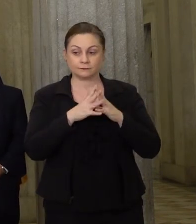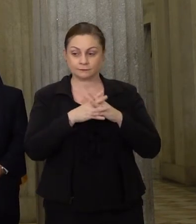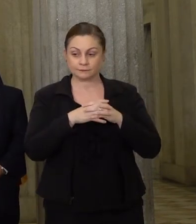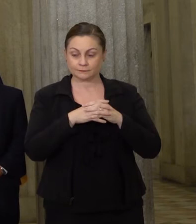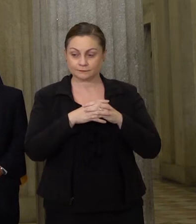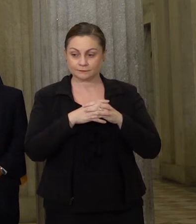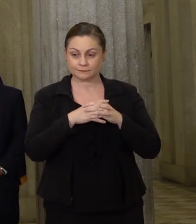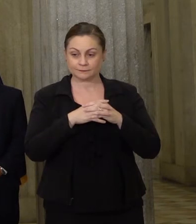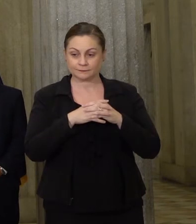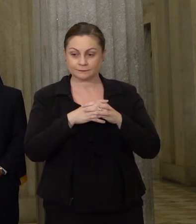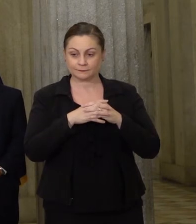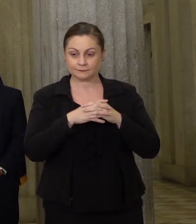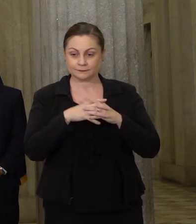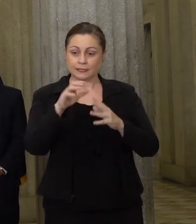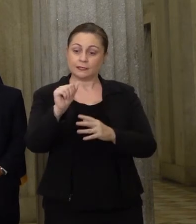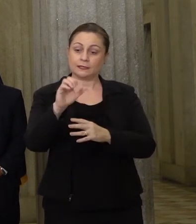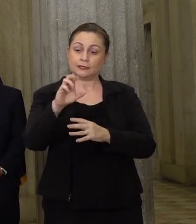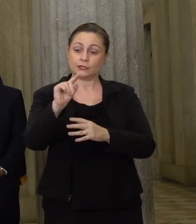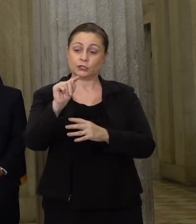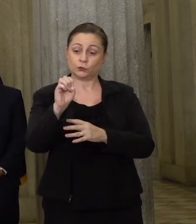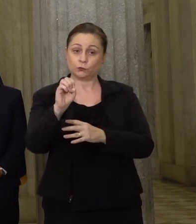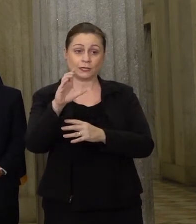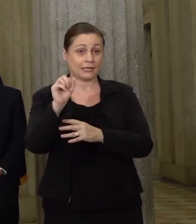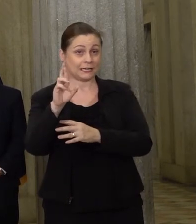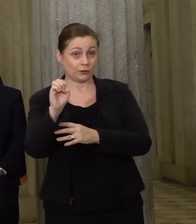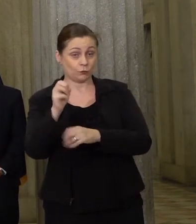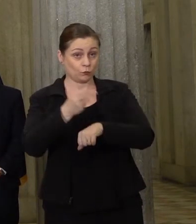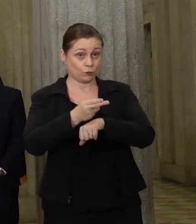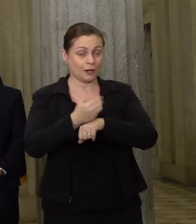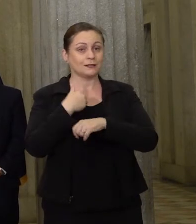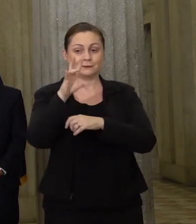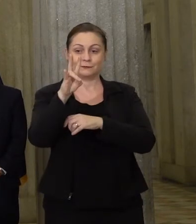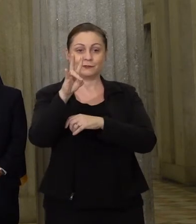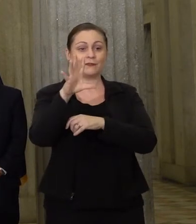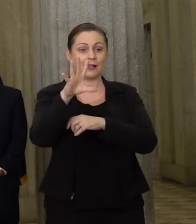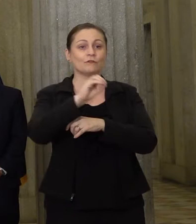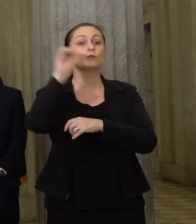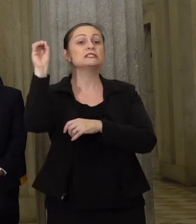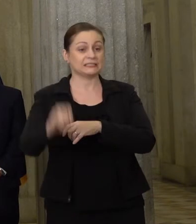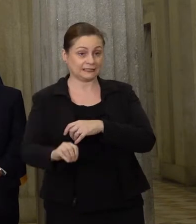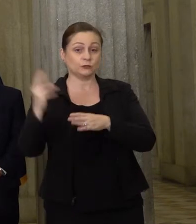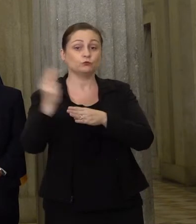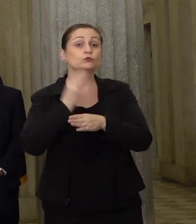are, in acute care hospitals, There's a 75% utilization rate for hospital